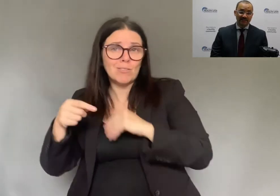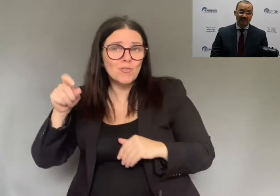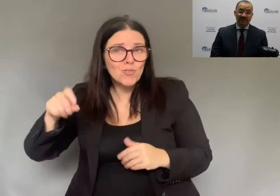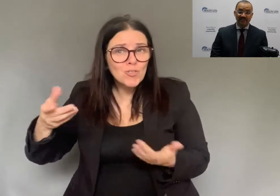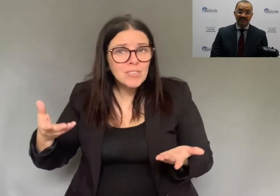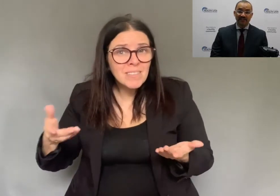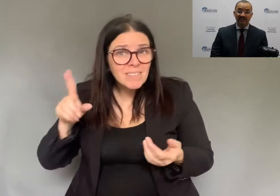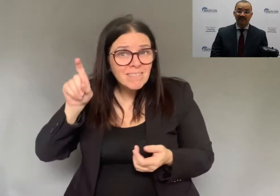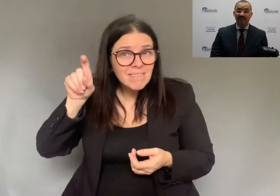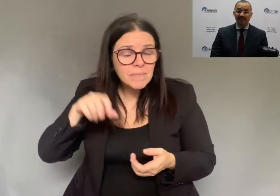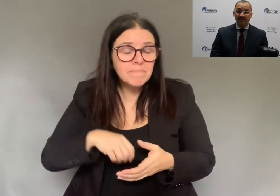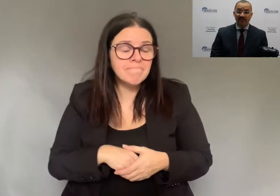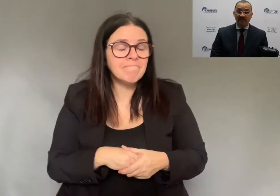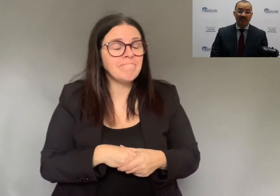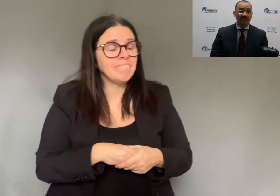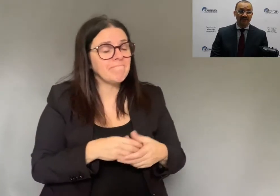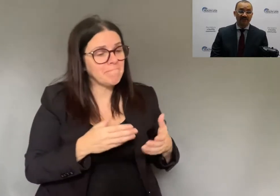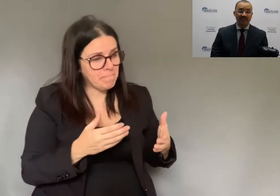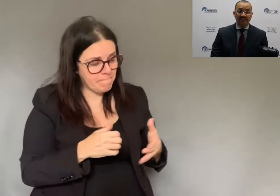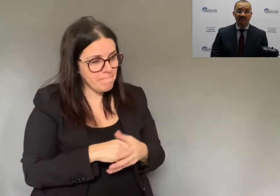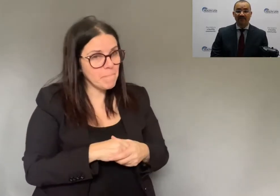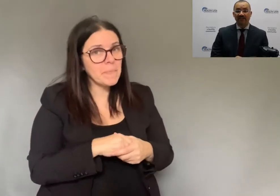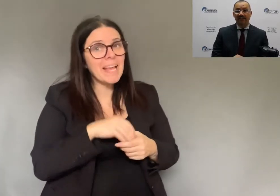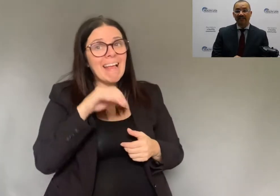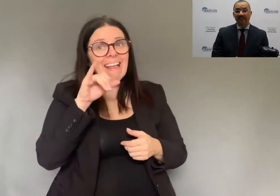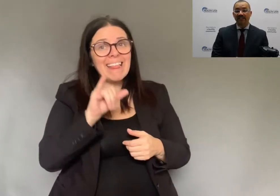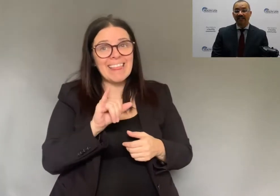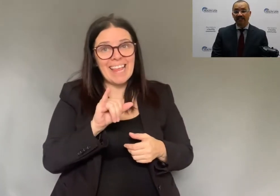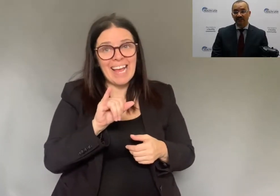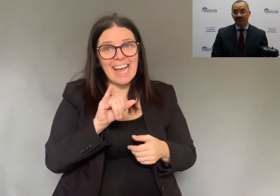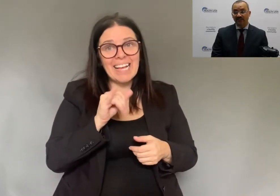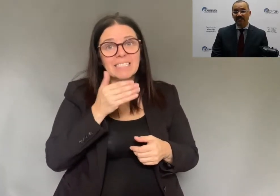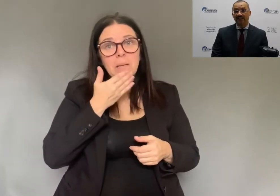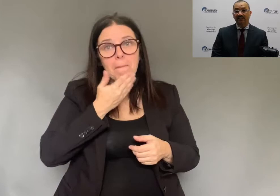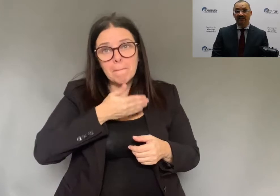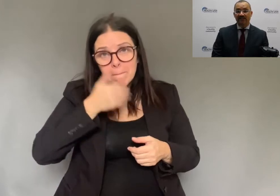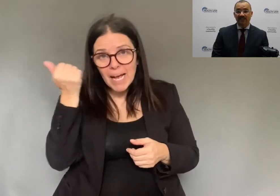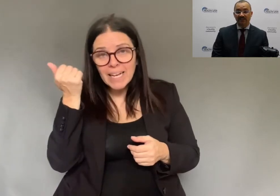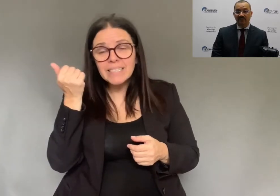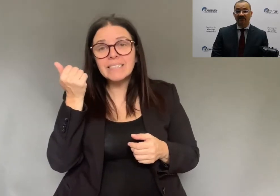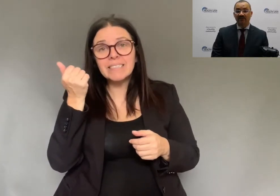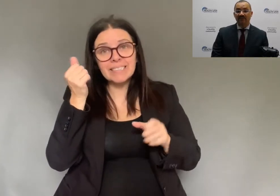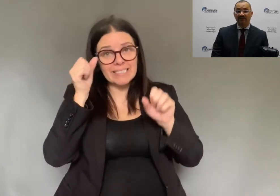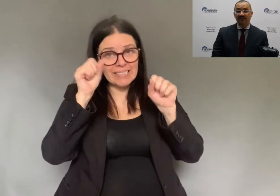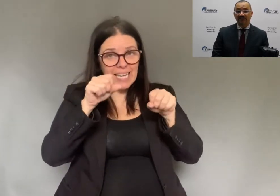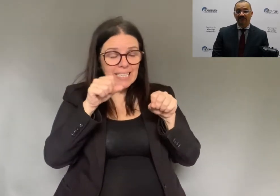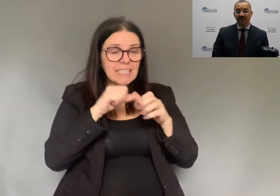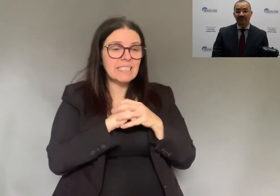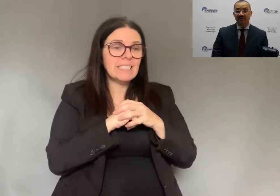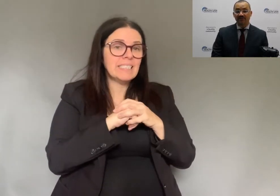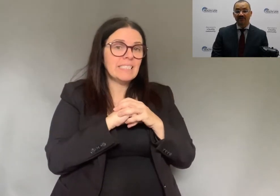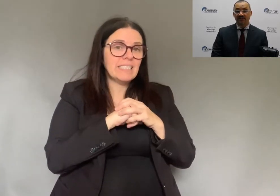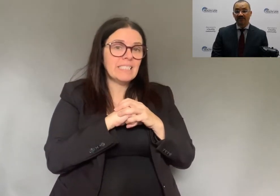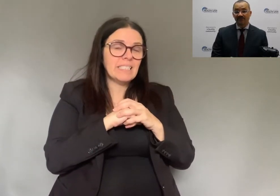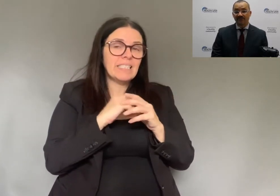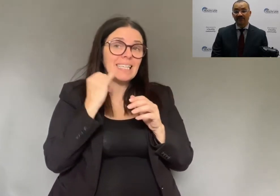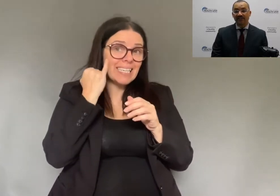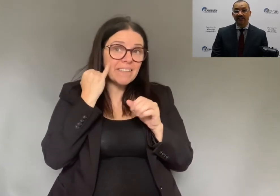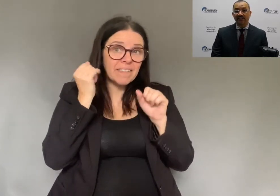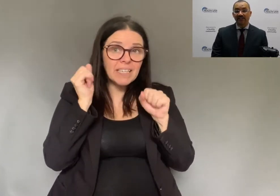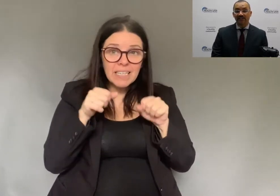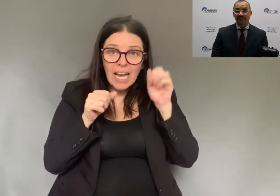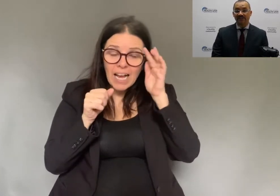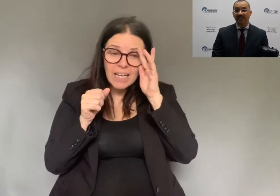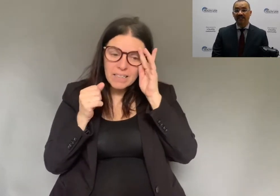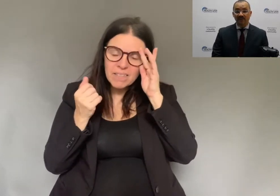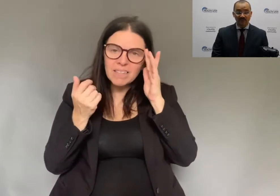That's what I think is the best option. If they can do that, there are a number of grocery stores I also know that they